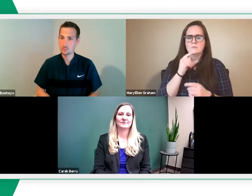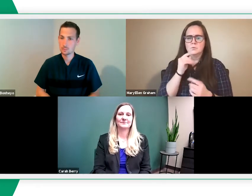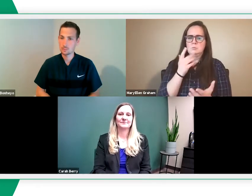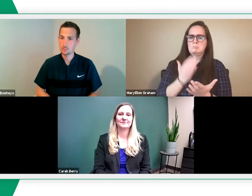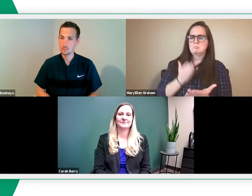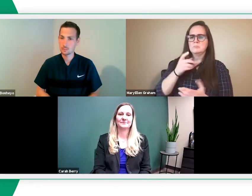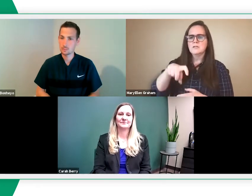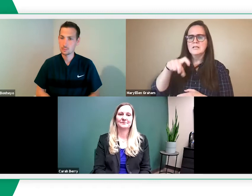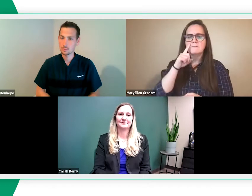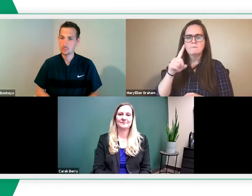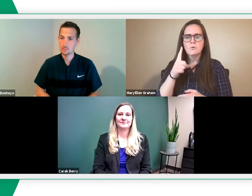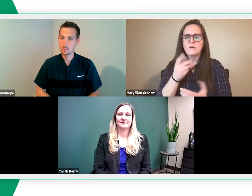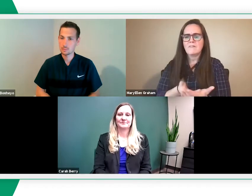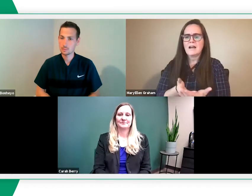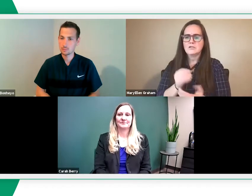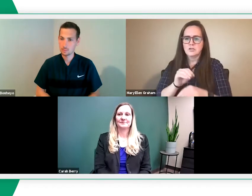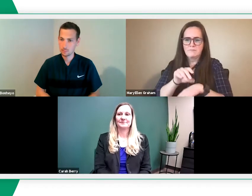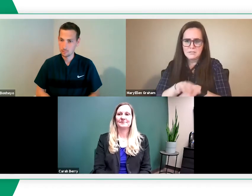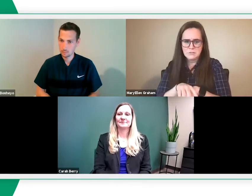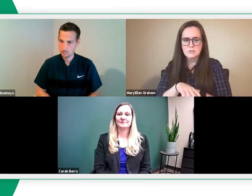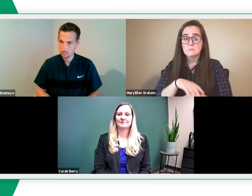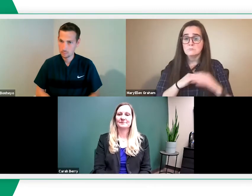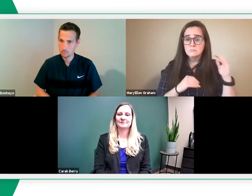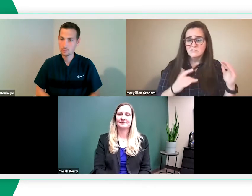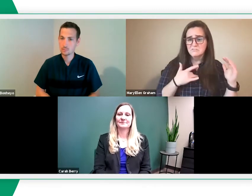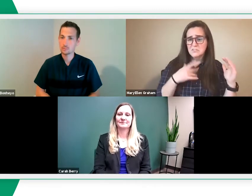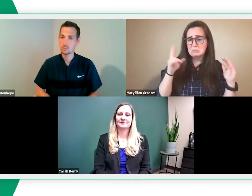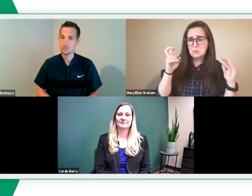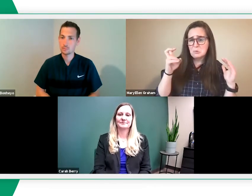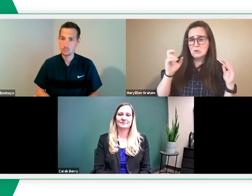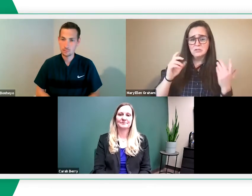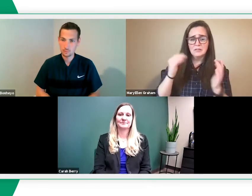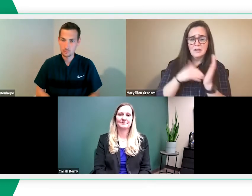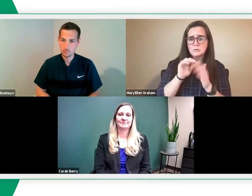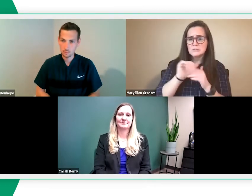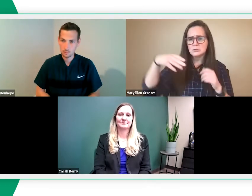worth should an individual have to justify the need for a financial advisor?